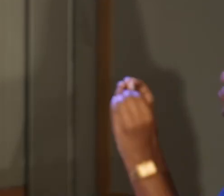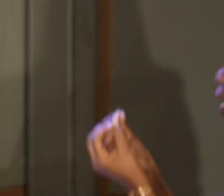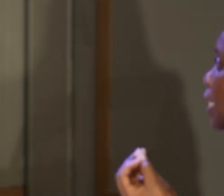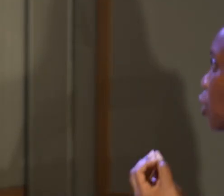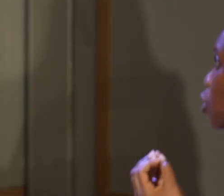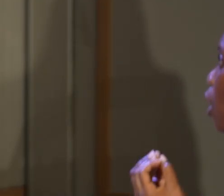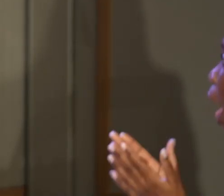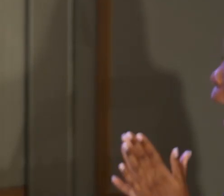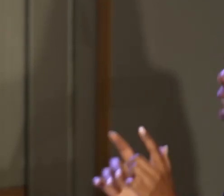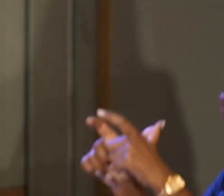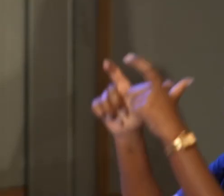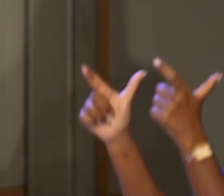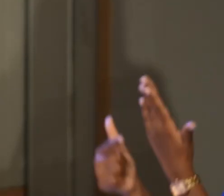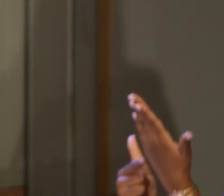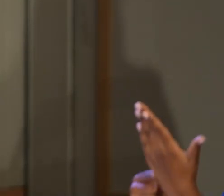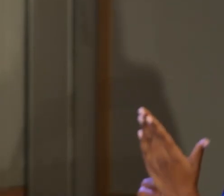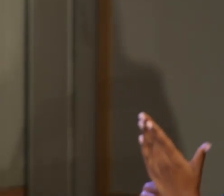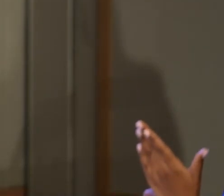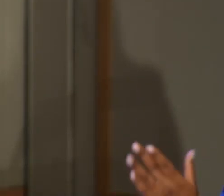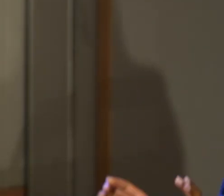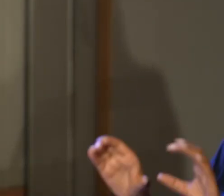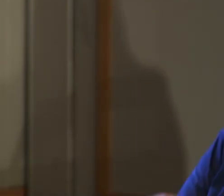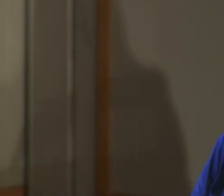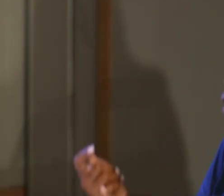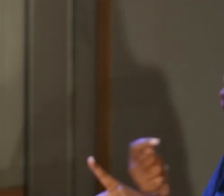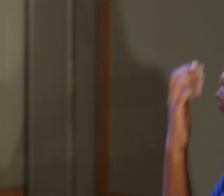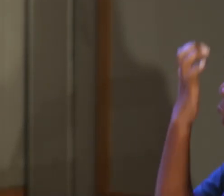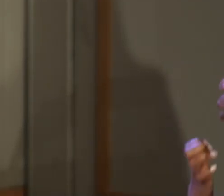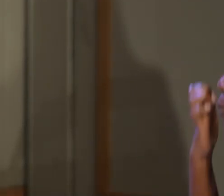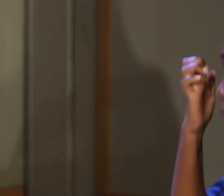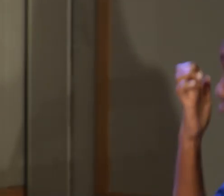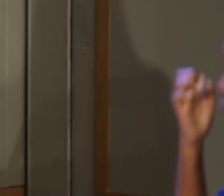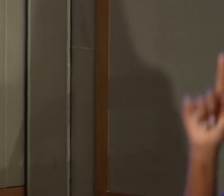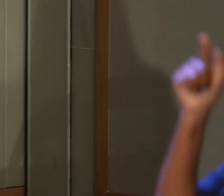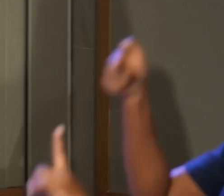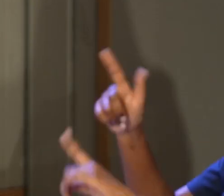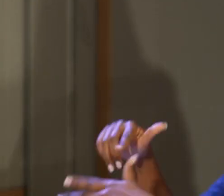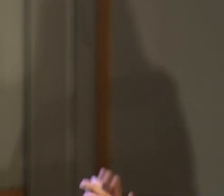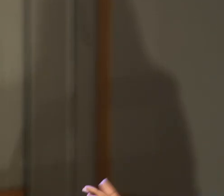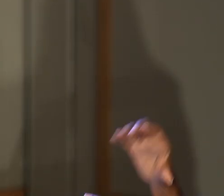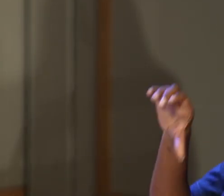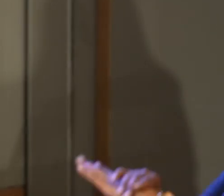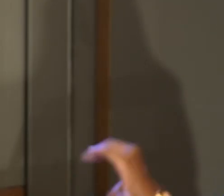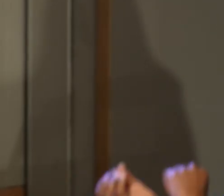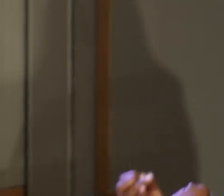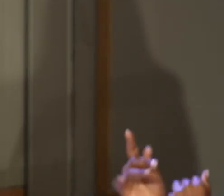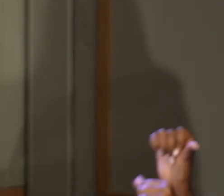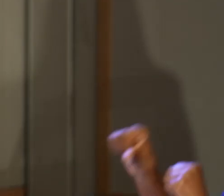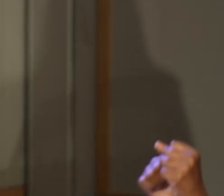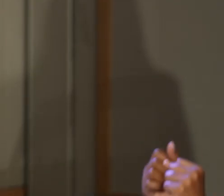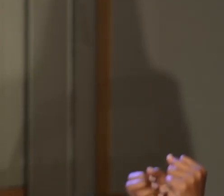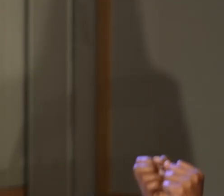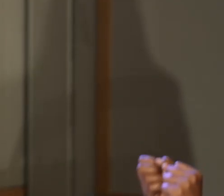big tech companies of Europe. And the aim was to give advice on